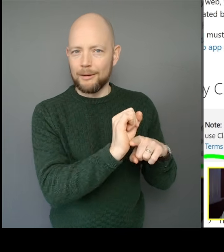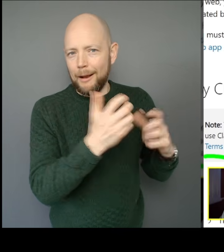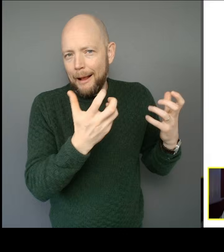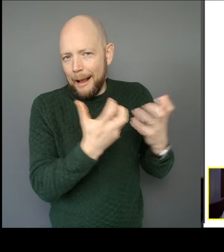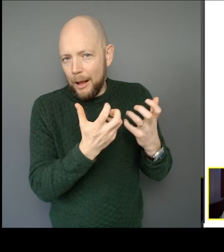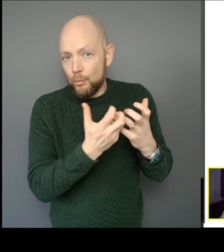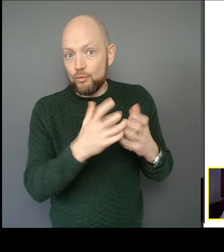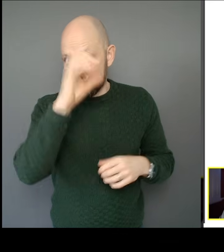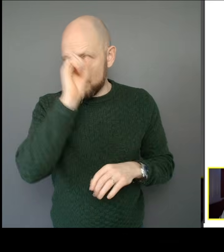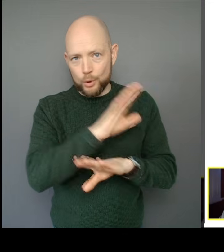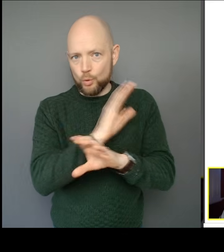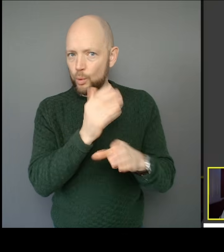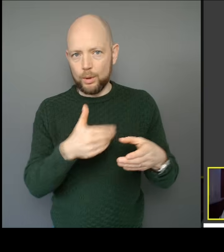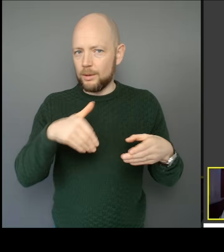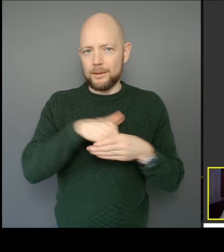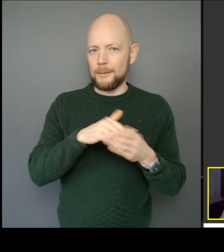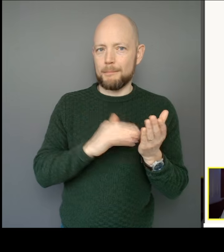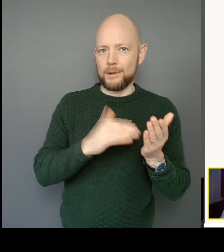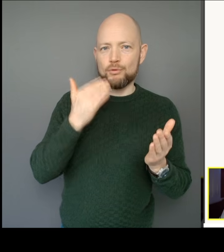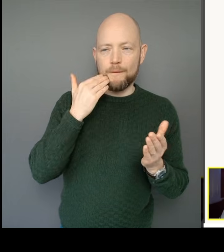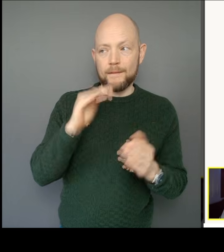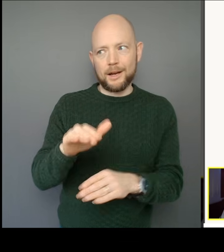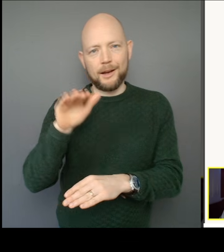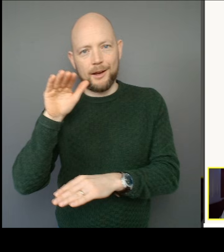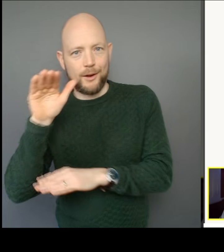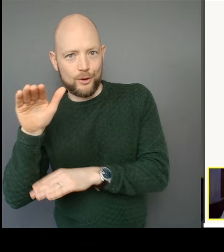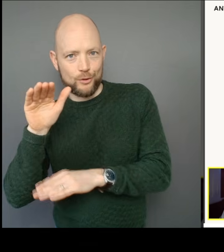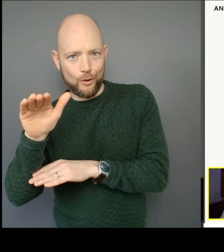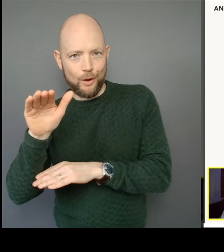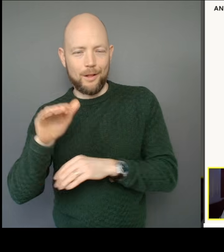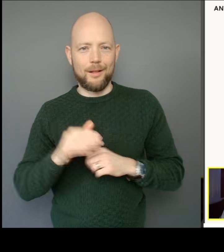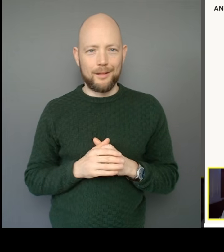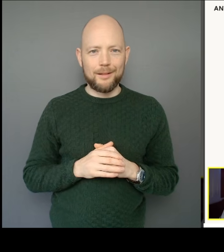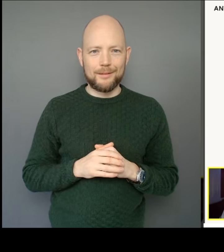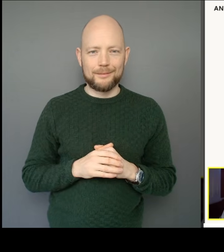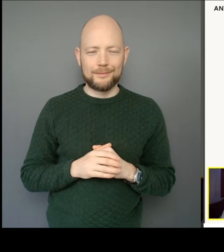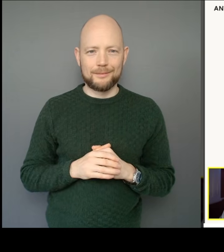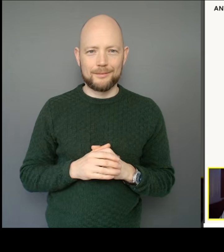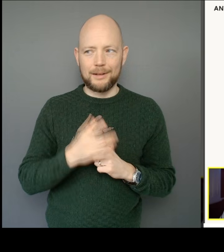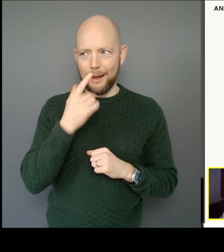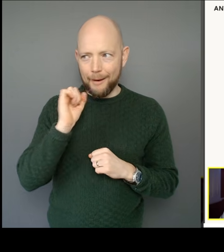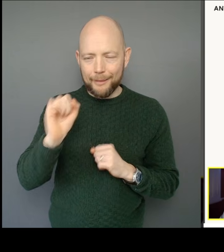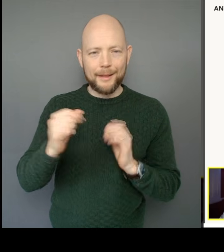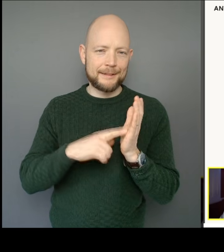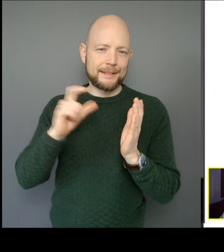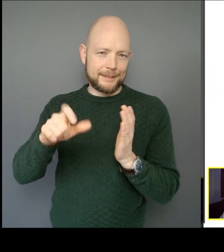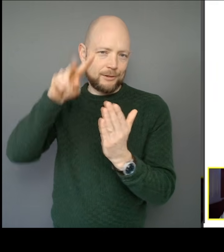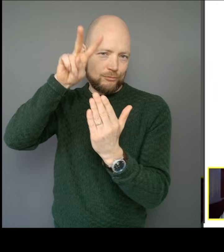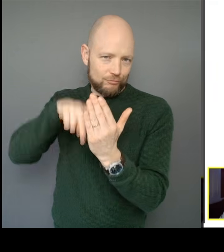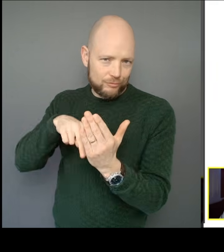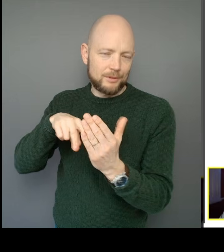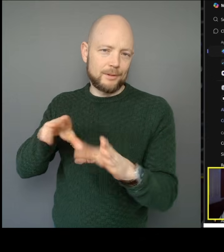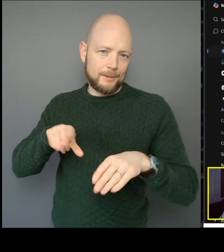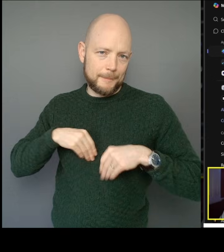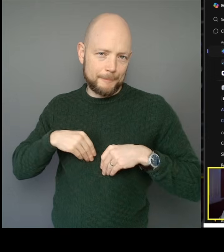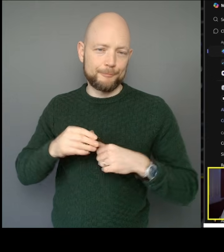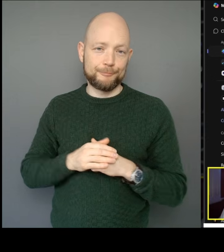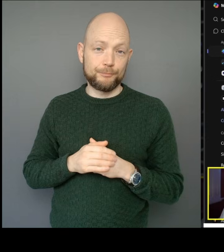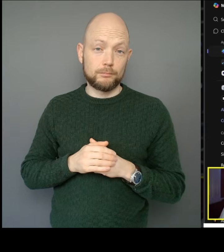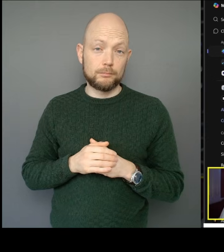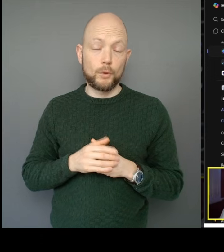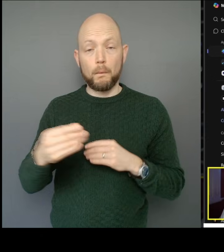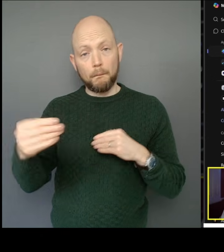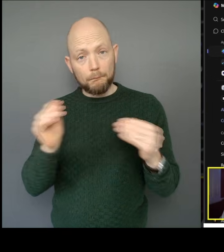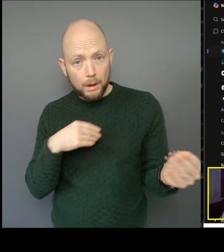outside of Microsoft, you can go ahead and click it and it takes you to Anthropic's commercial terms of service. So you have the option